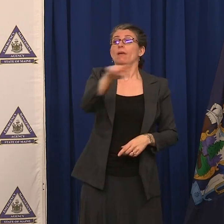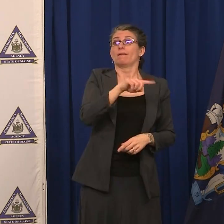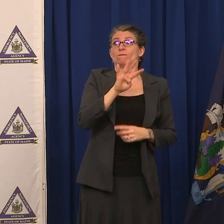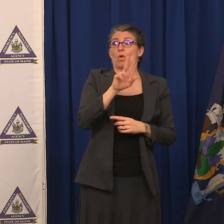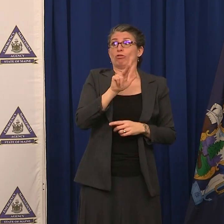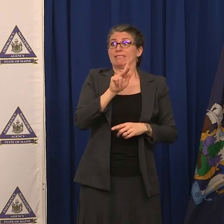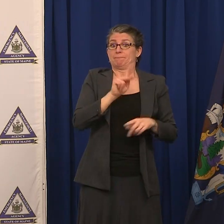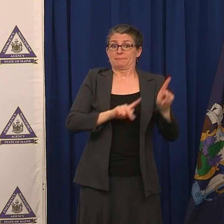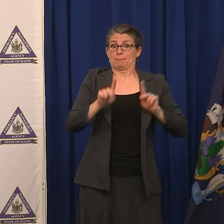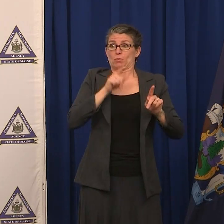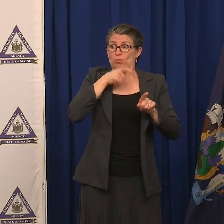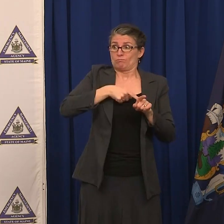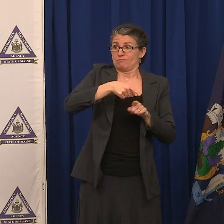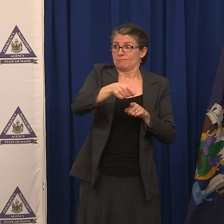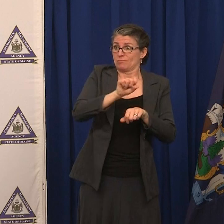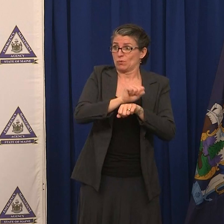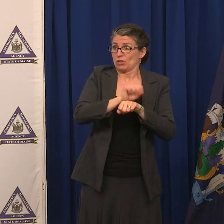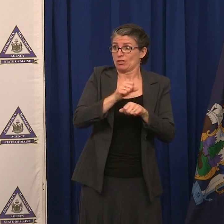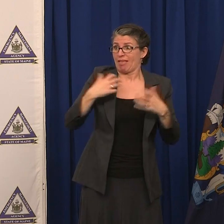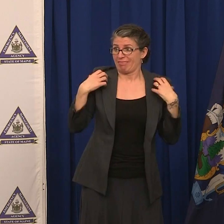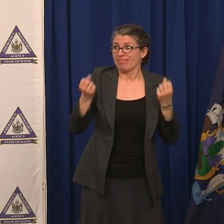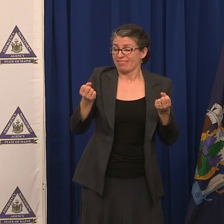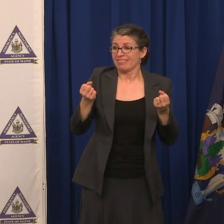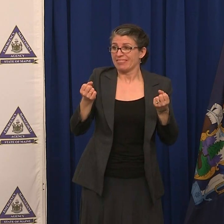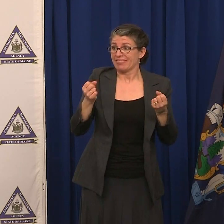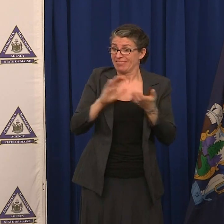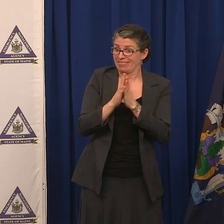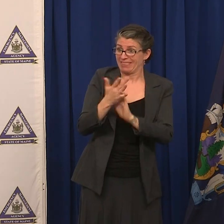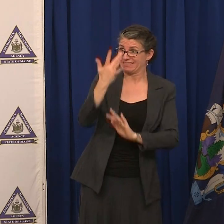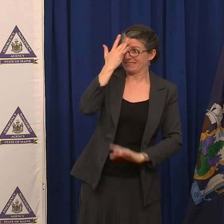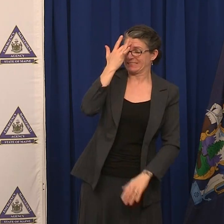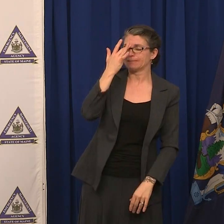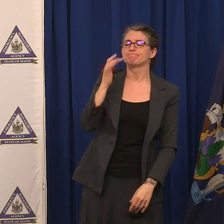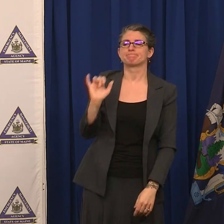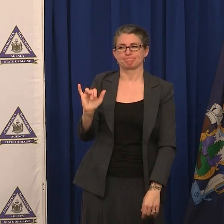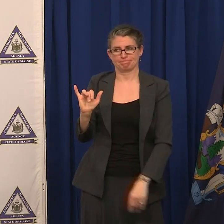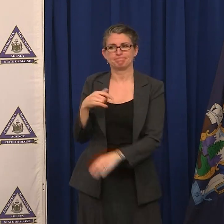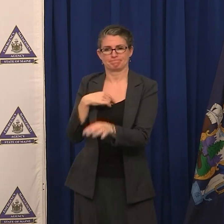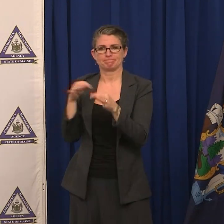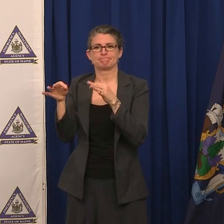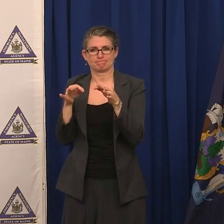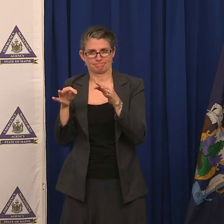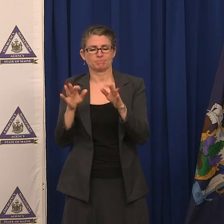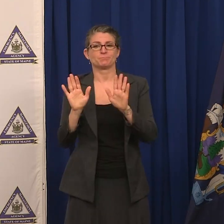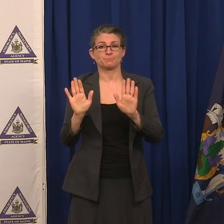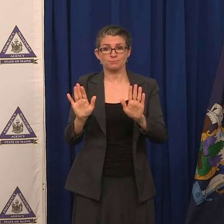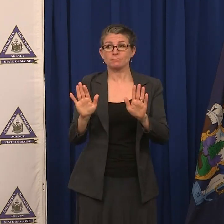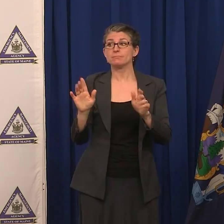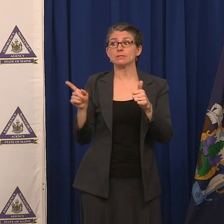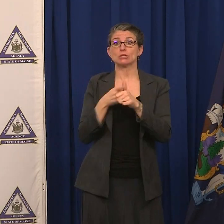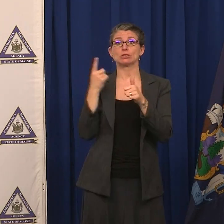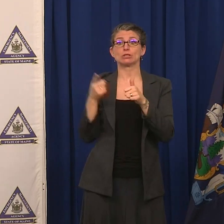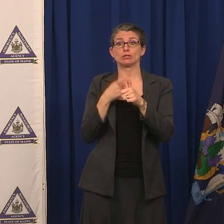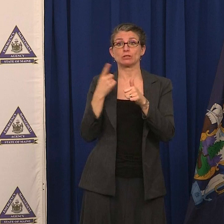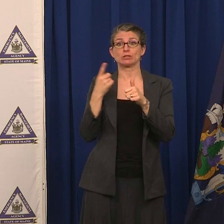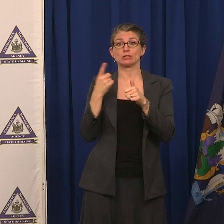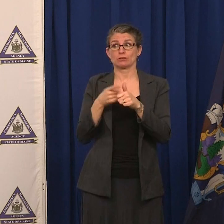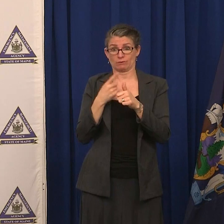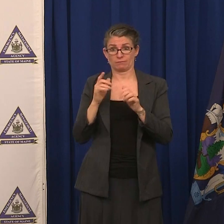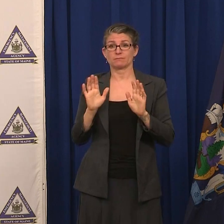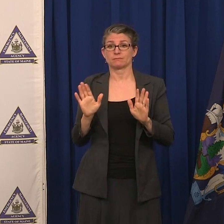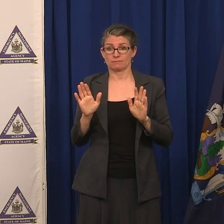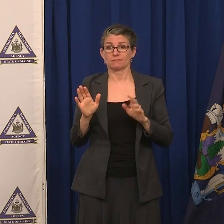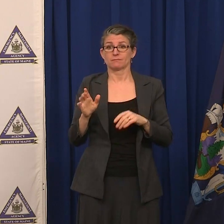Let me first start by noting that, once again, these healthcare workers are running to the front line at a